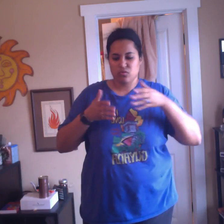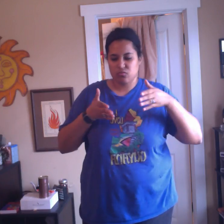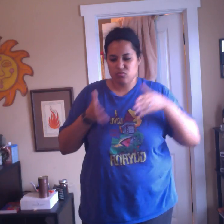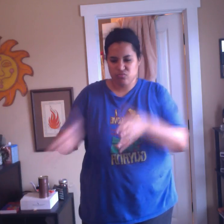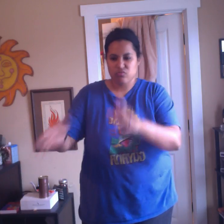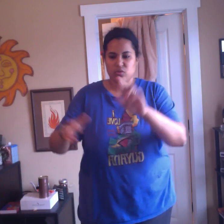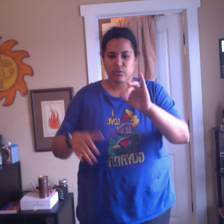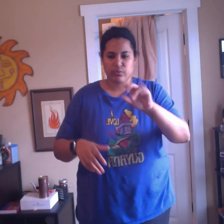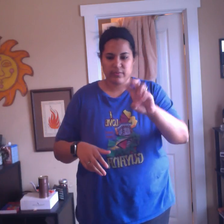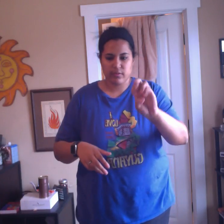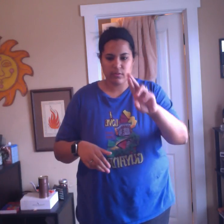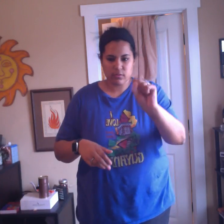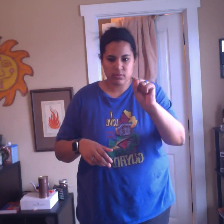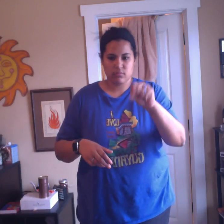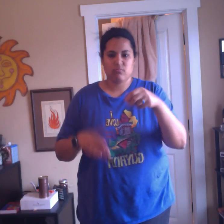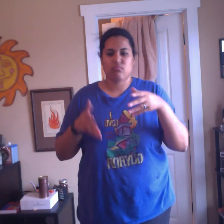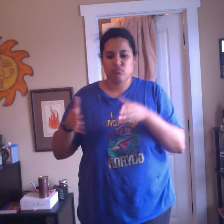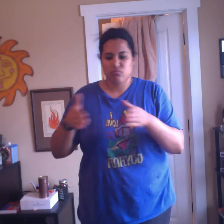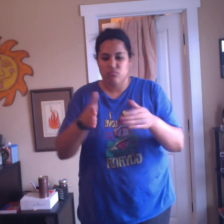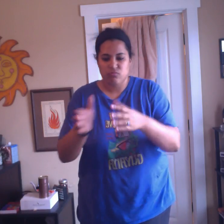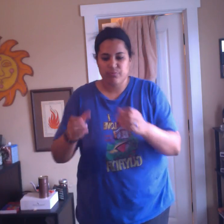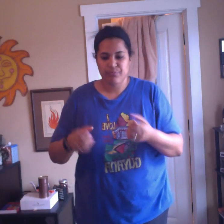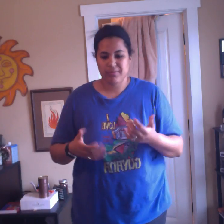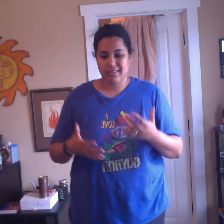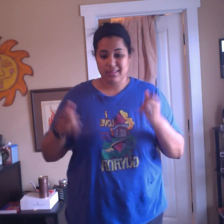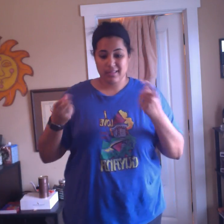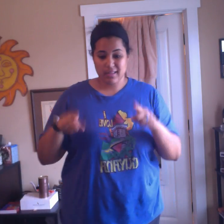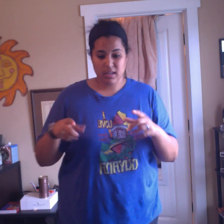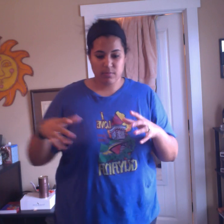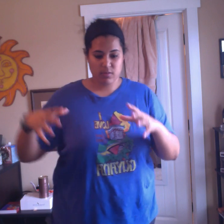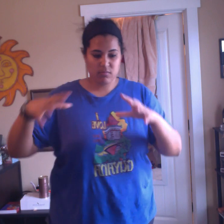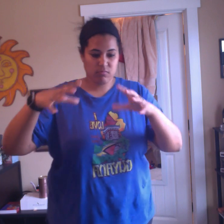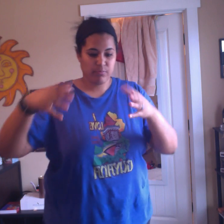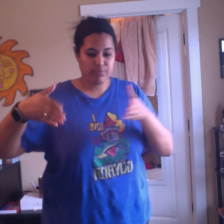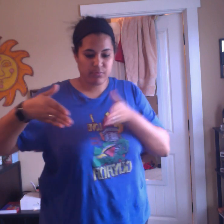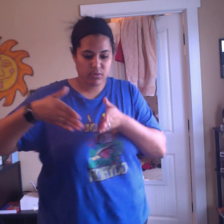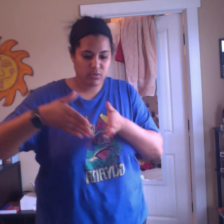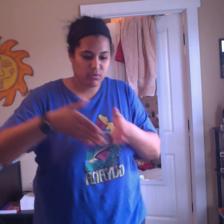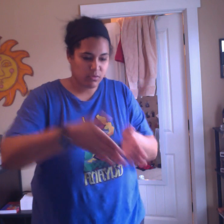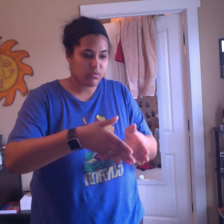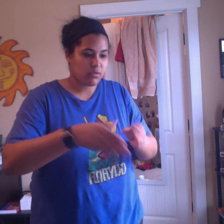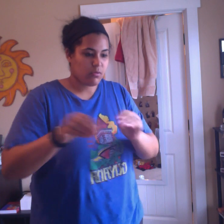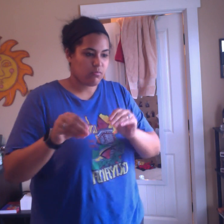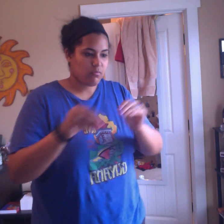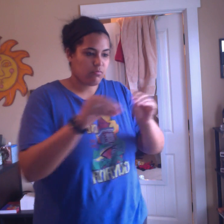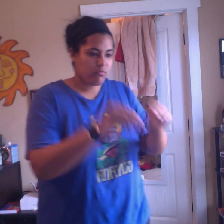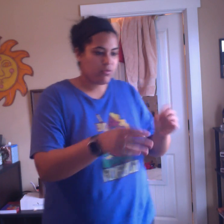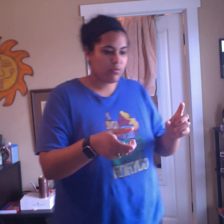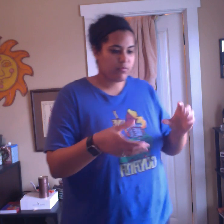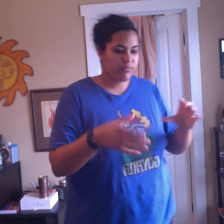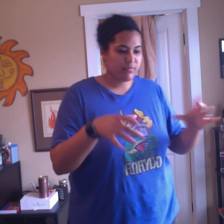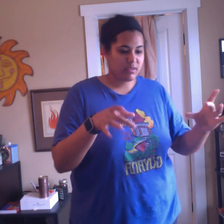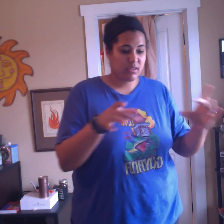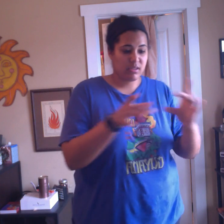into lakes or reservoirs, and finally go back into the ocean where we started. But along the way, it does some other things too. For